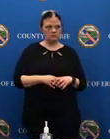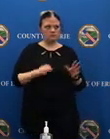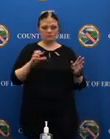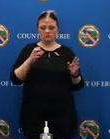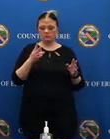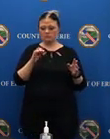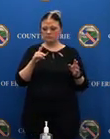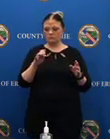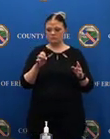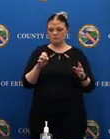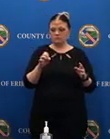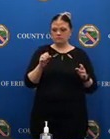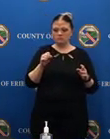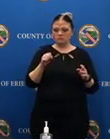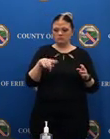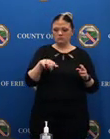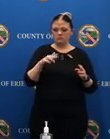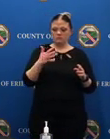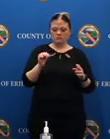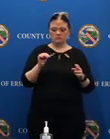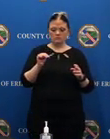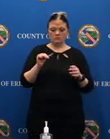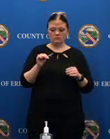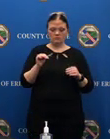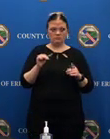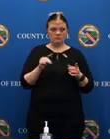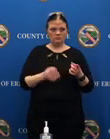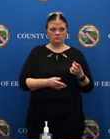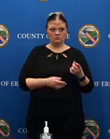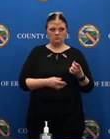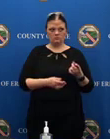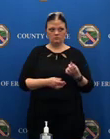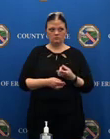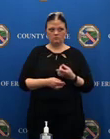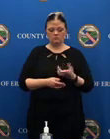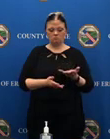Charlie, is Spectrum News there?